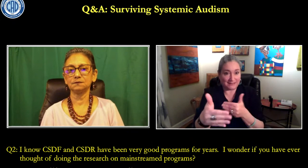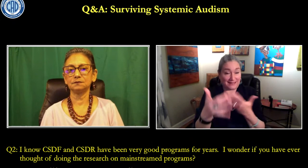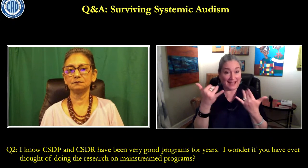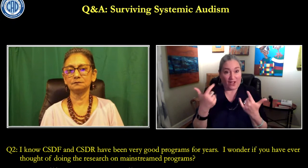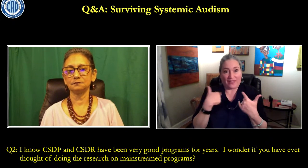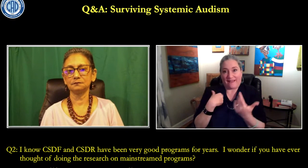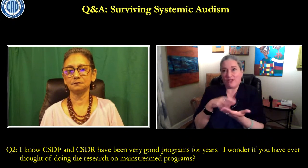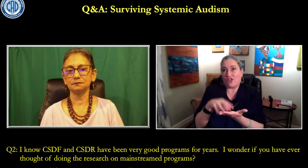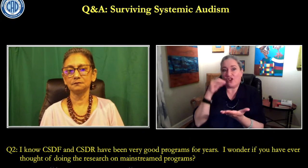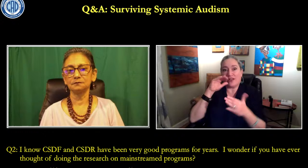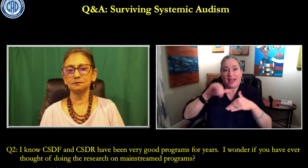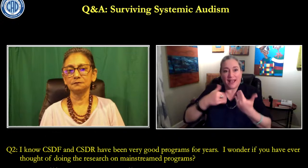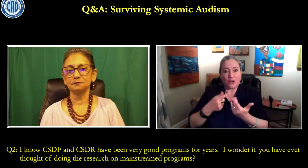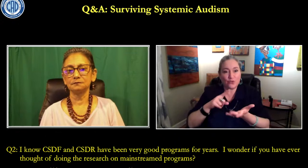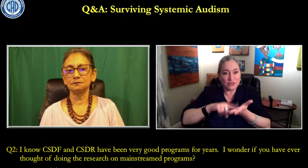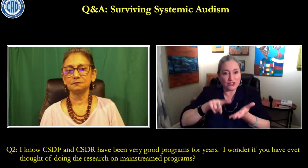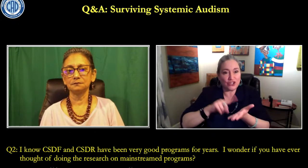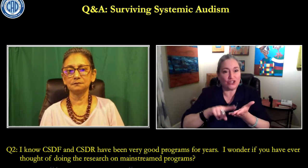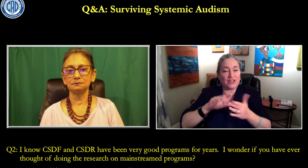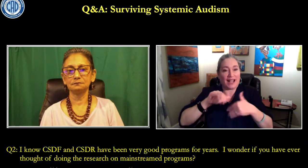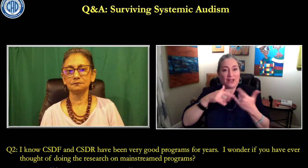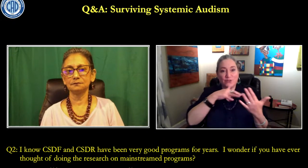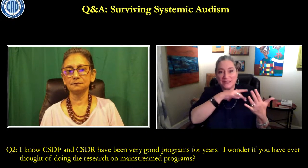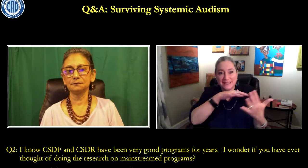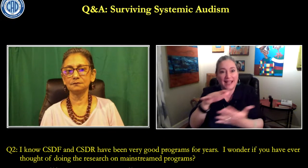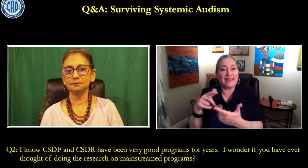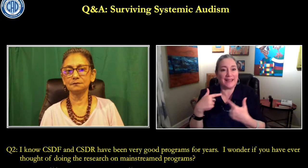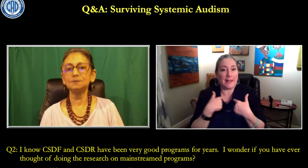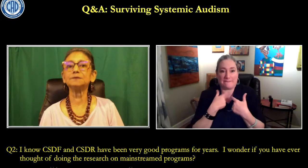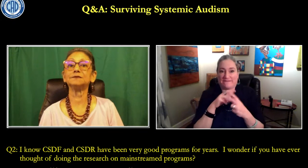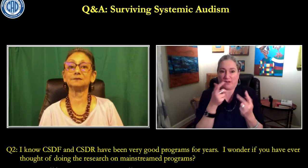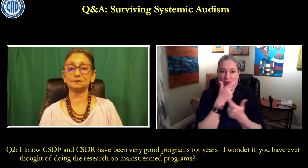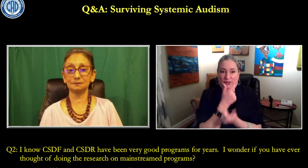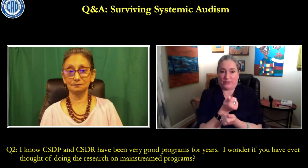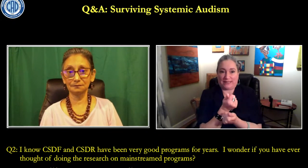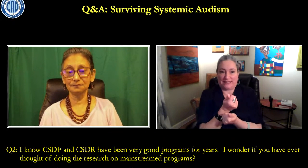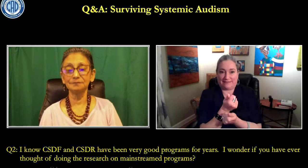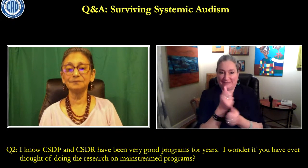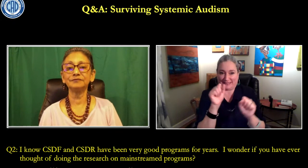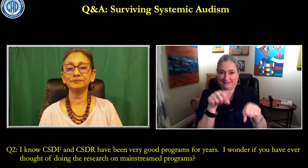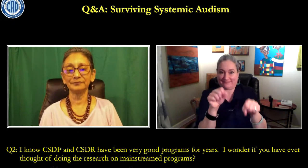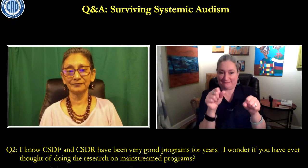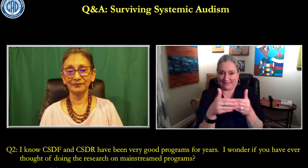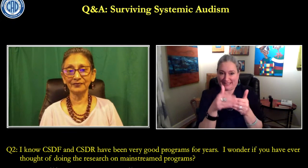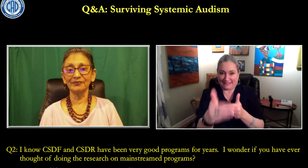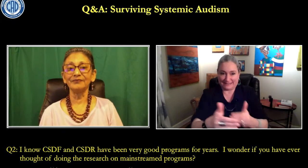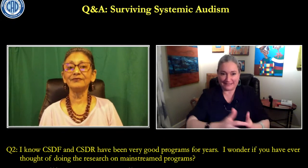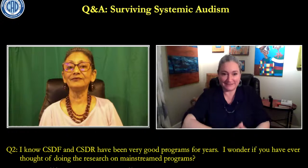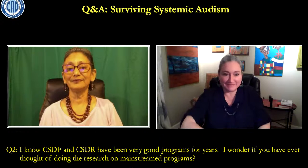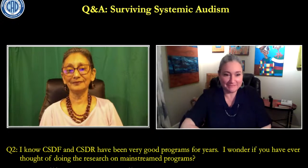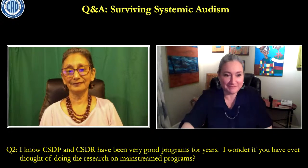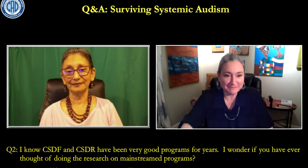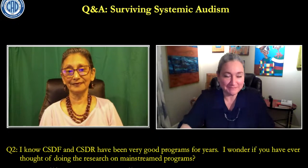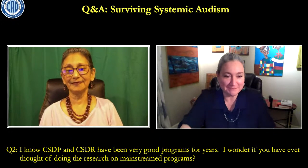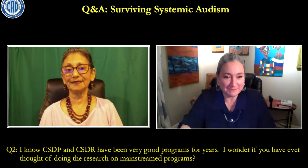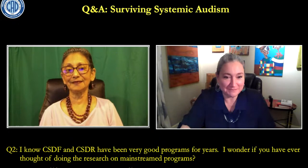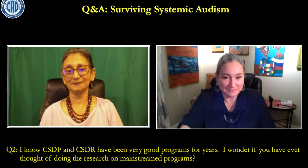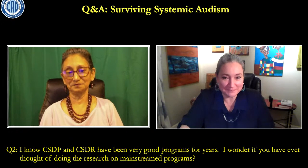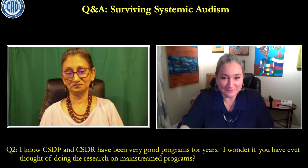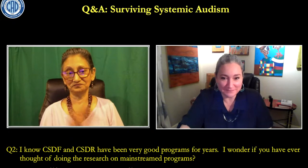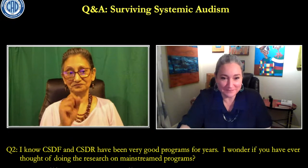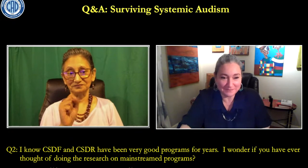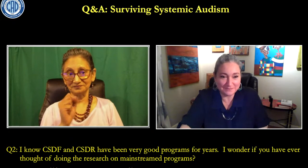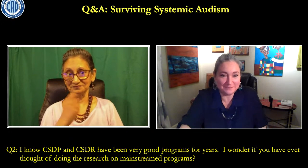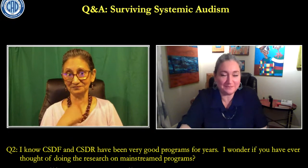wanted to focus on where that wealth was, but there's so much that I was able to learn through this study that makes me